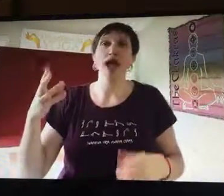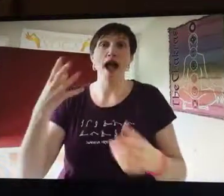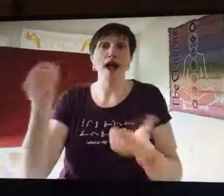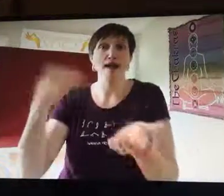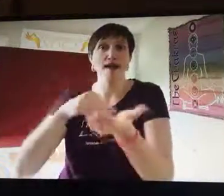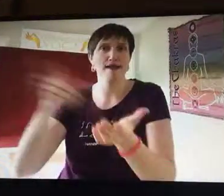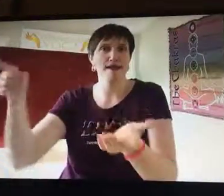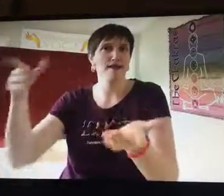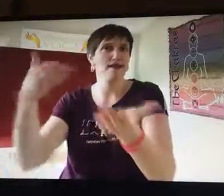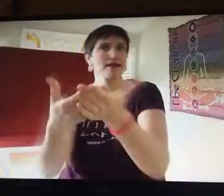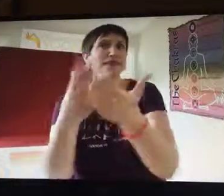each other.